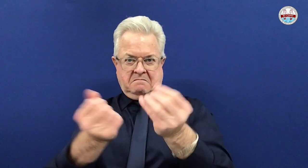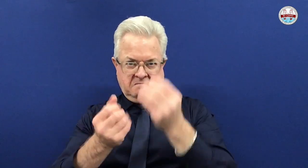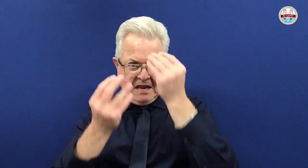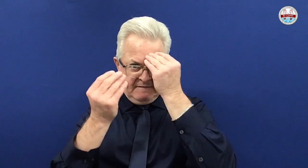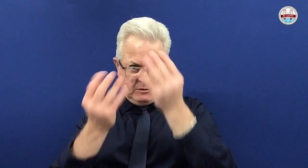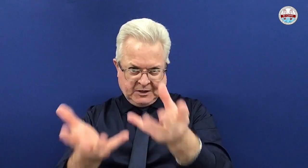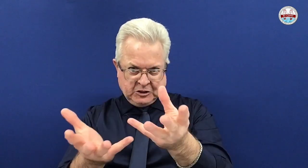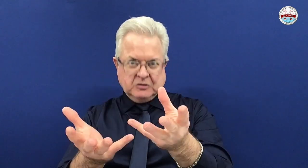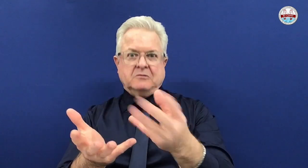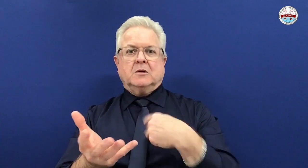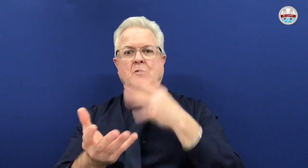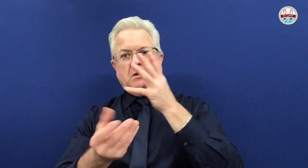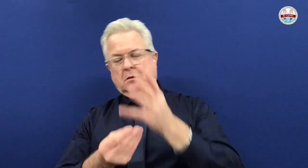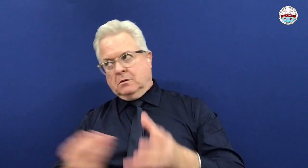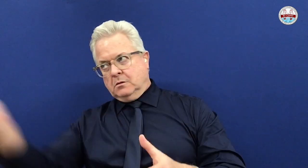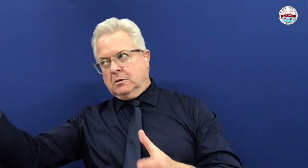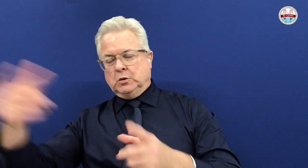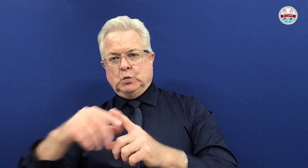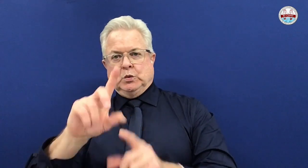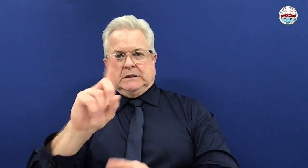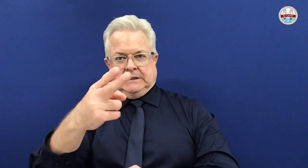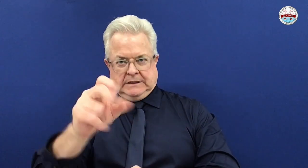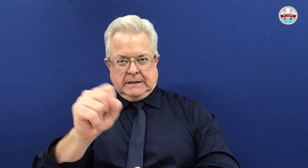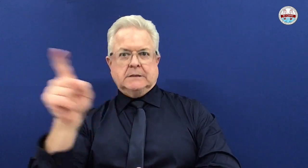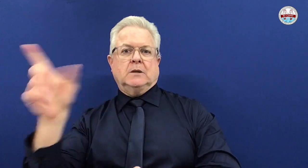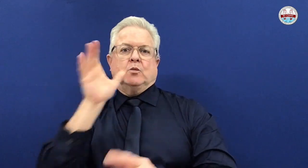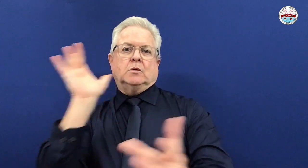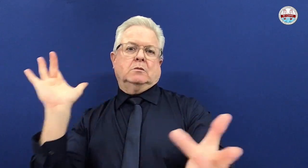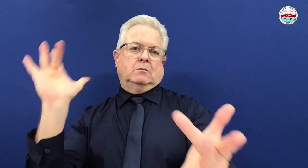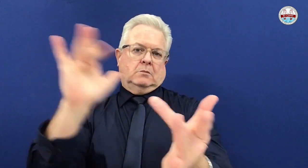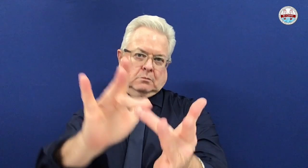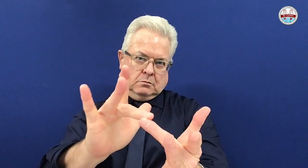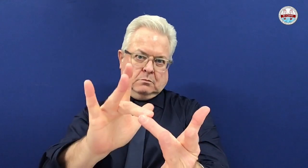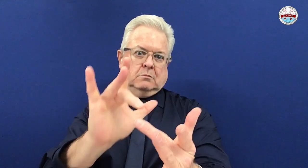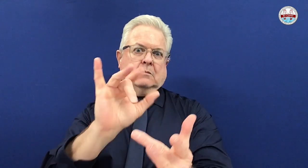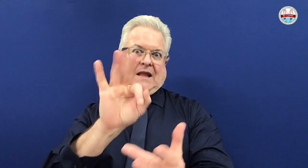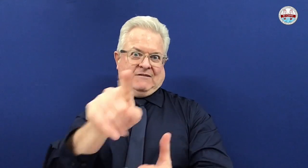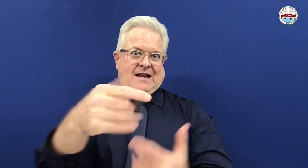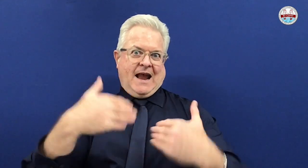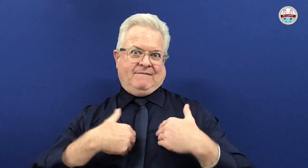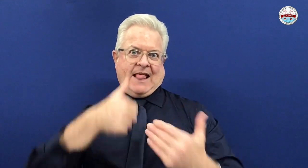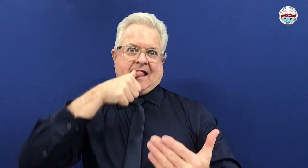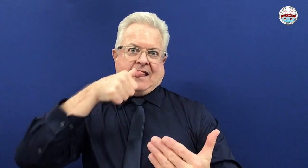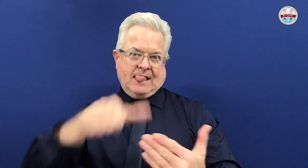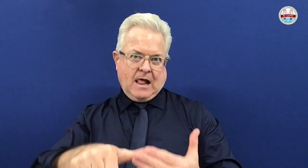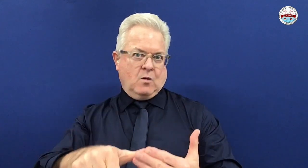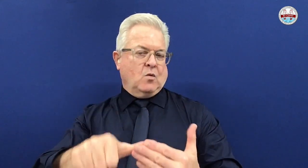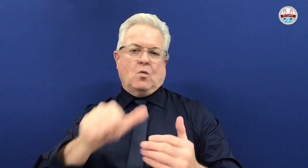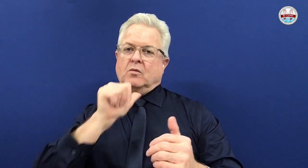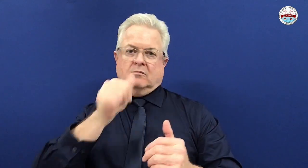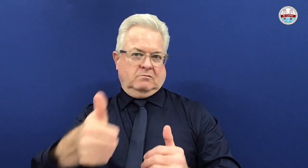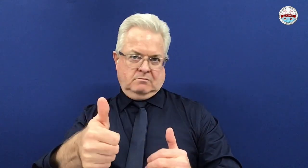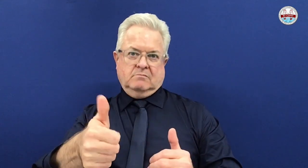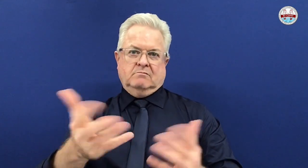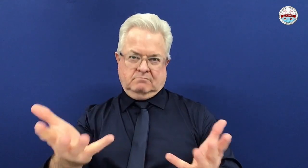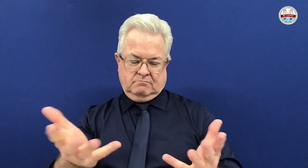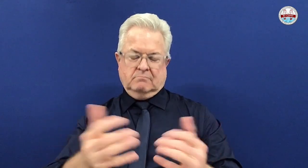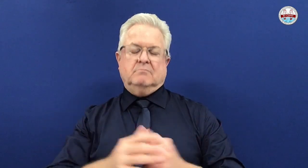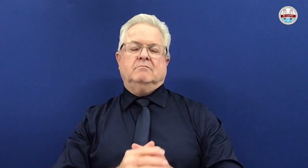Hard of Hearing. And I'll ask you for a little bit of information, and I'll have DHS let you know whether you